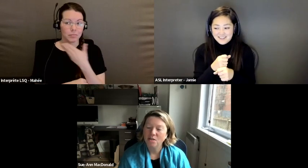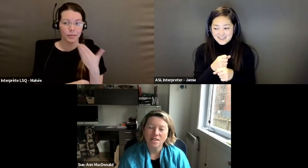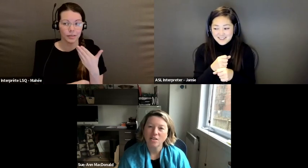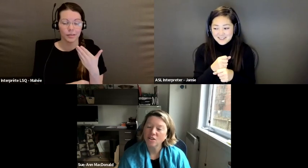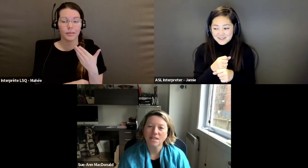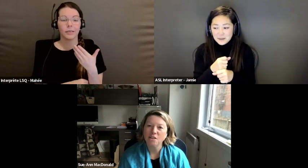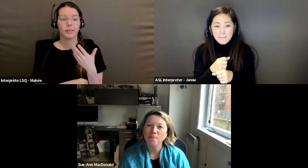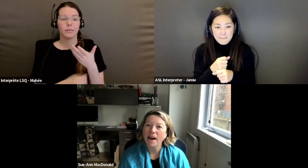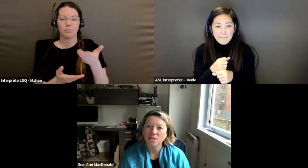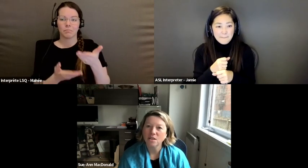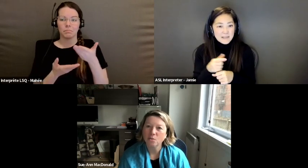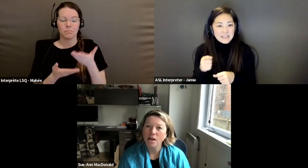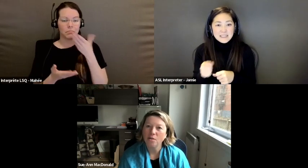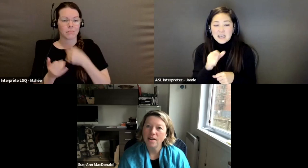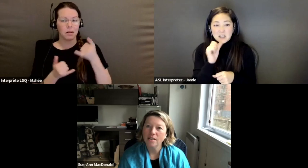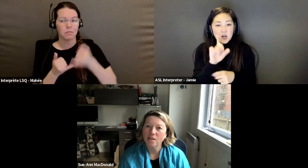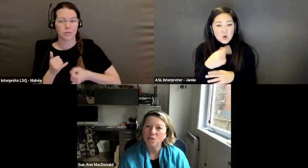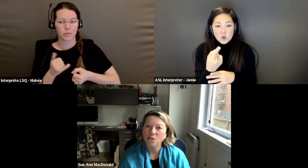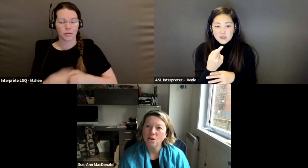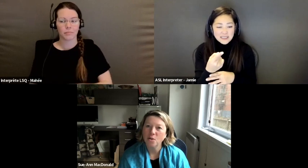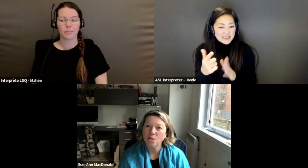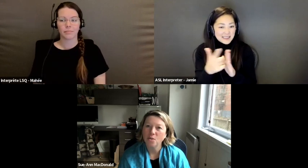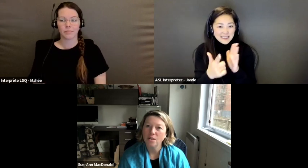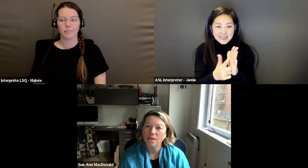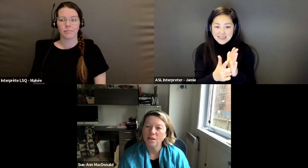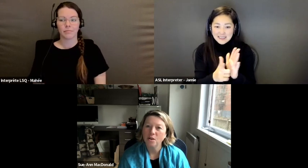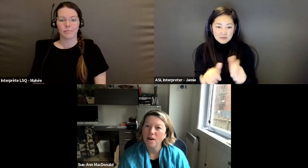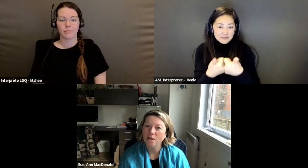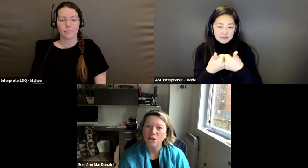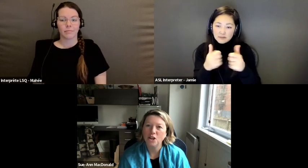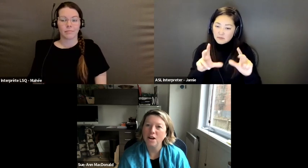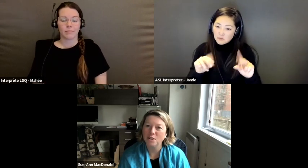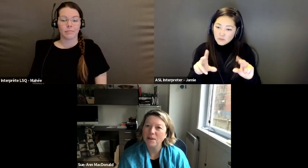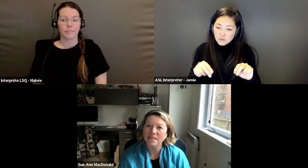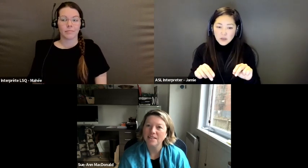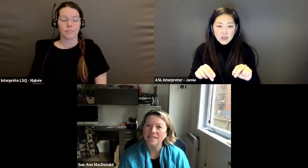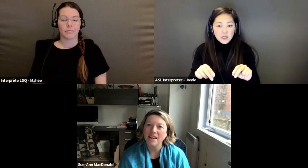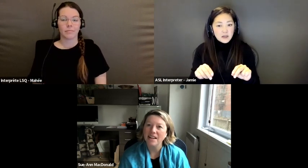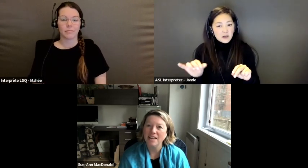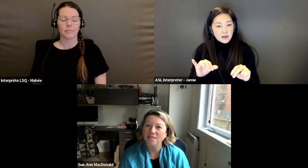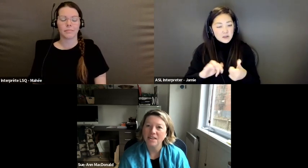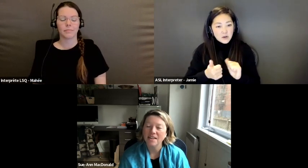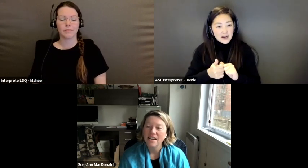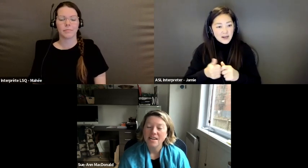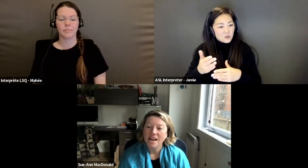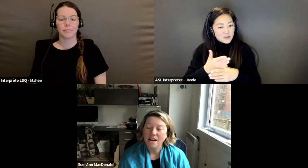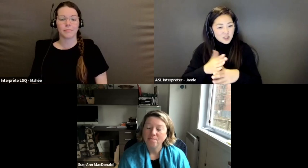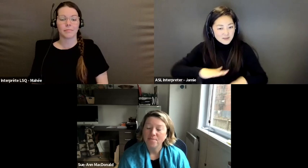think, you know, these aren't just legal battles as well, right? They're also, you know, how we share space in society.